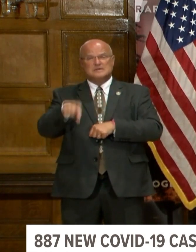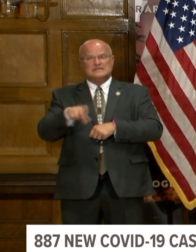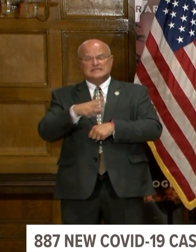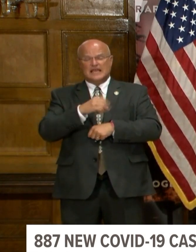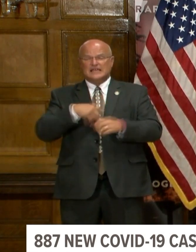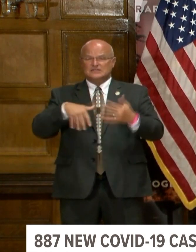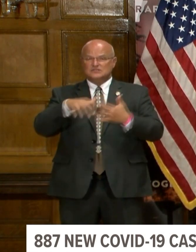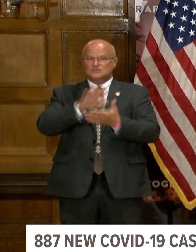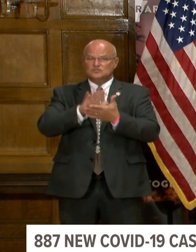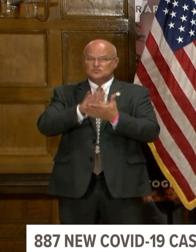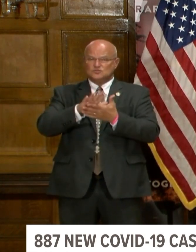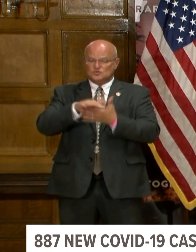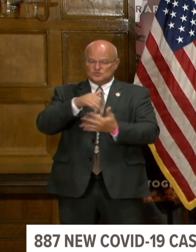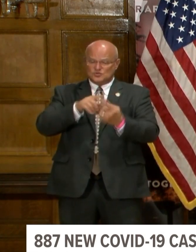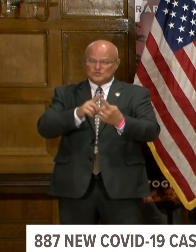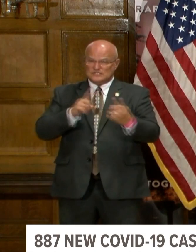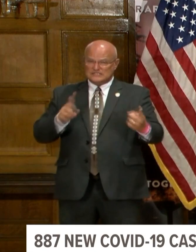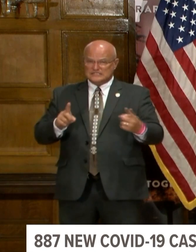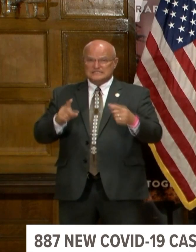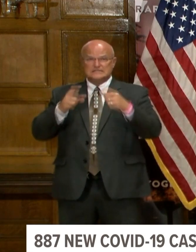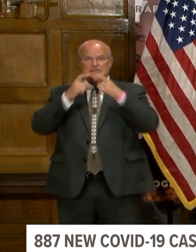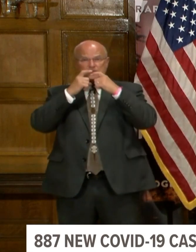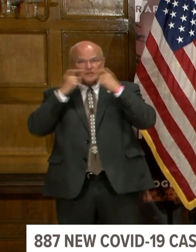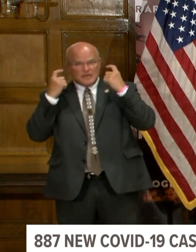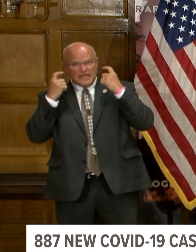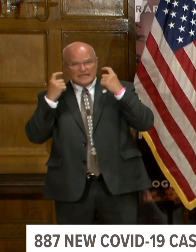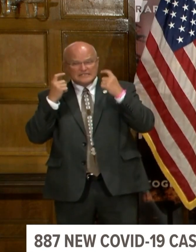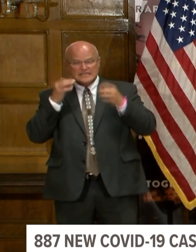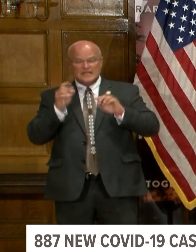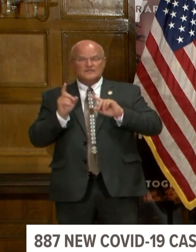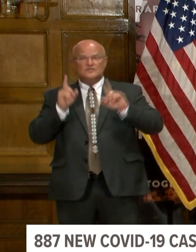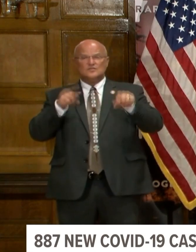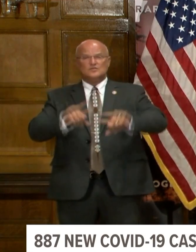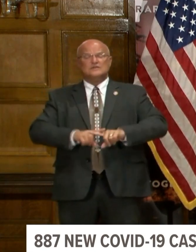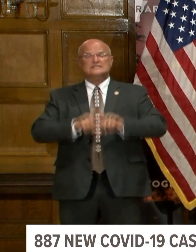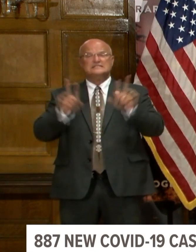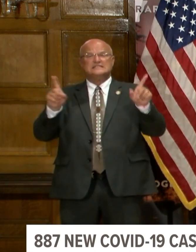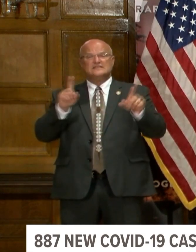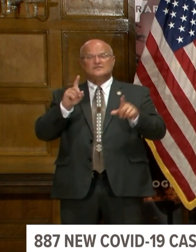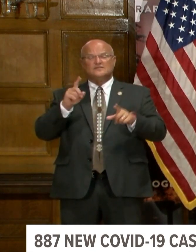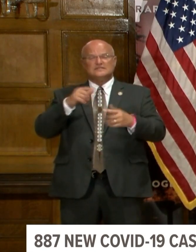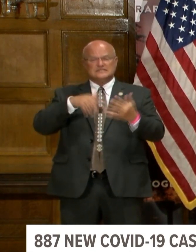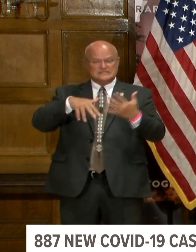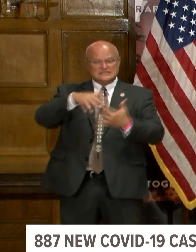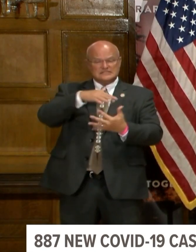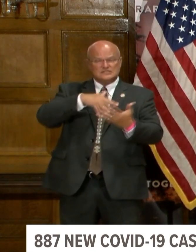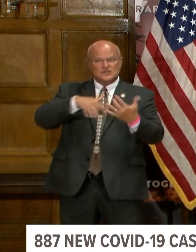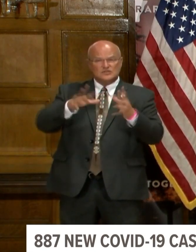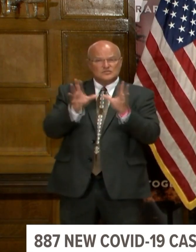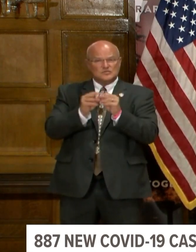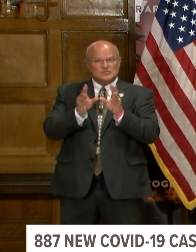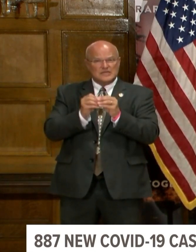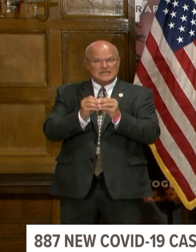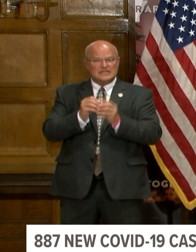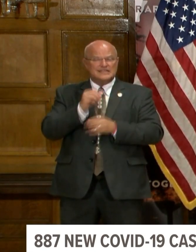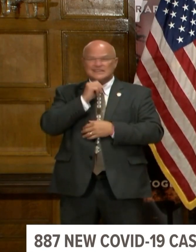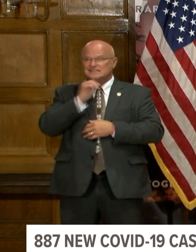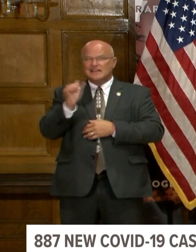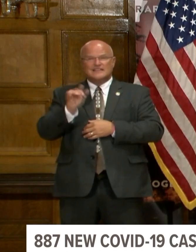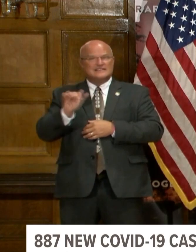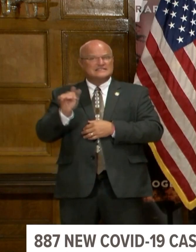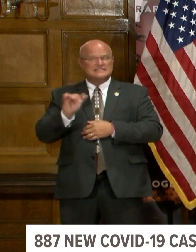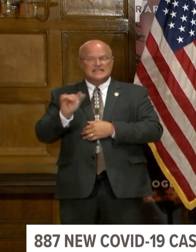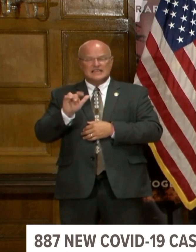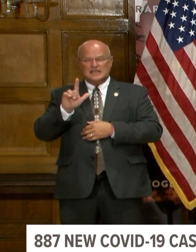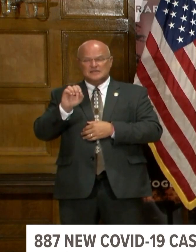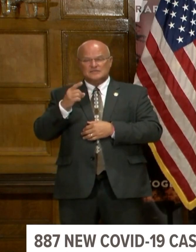to socially distance and wear a mask. And so if you go to a different kind of social gathering, is not the same